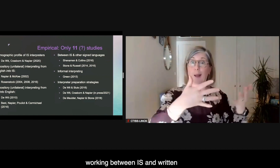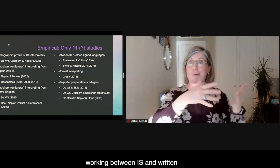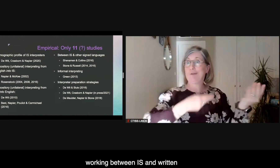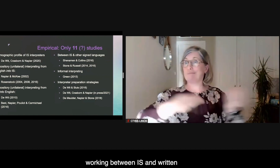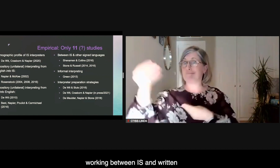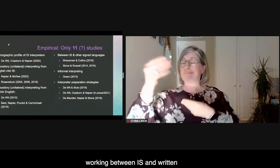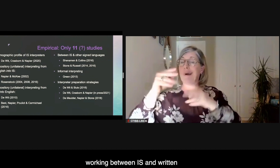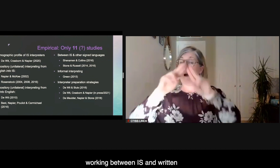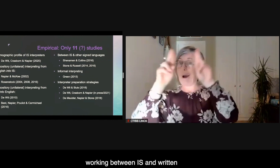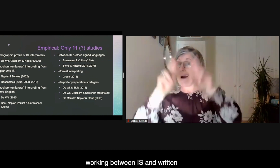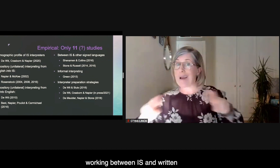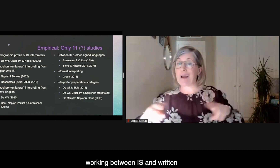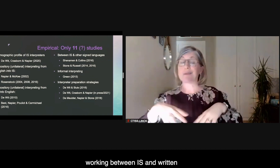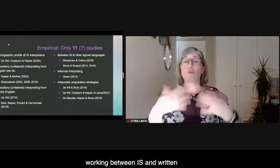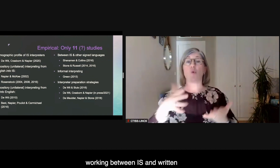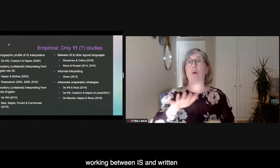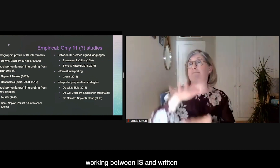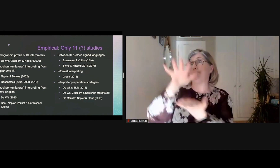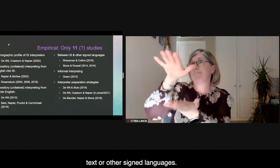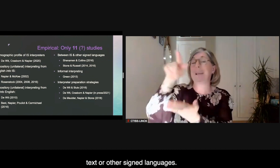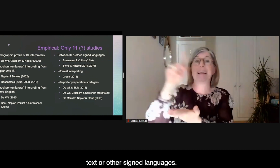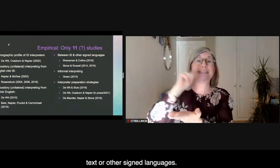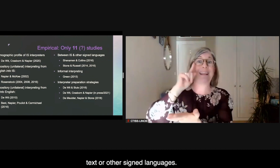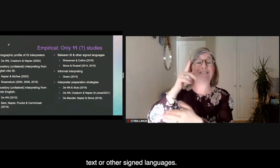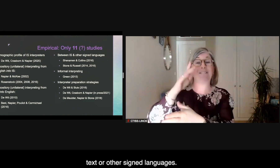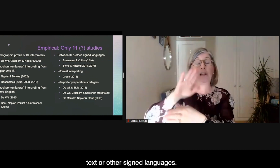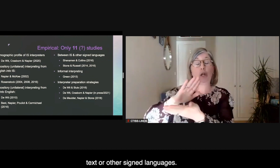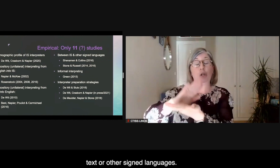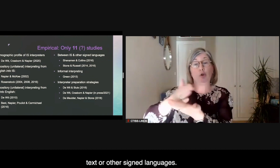working between IS and written text or other signed languages.